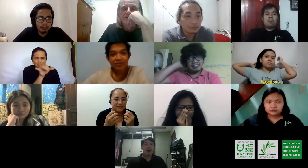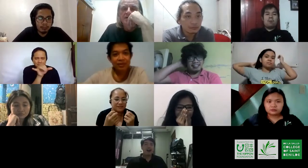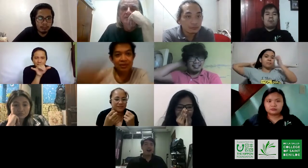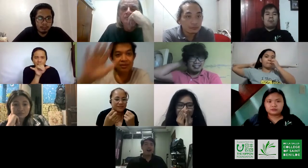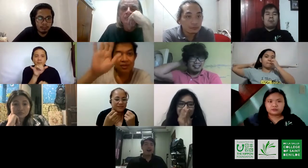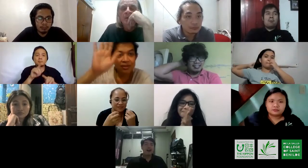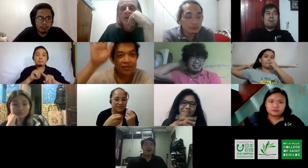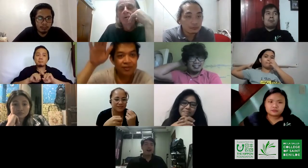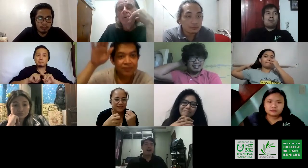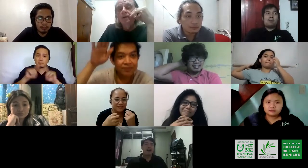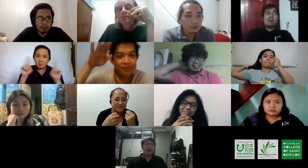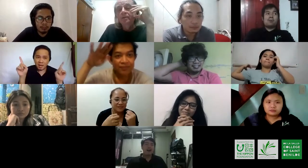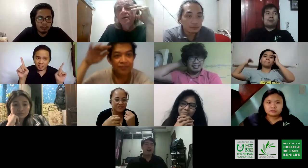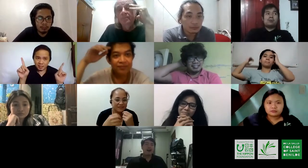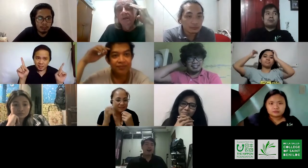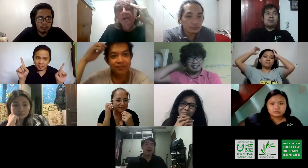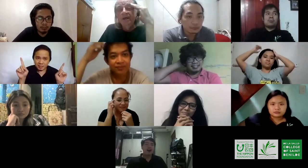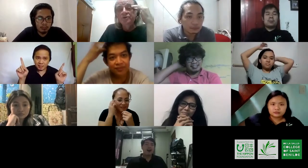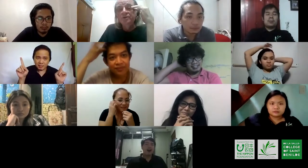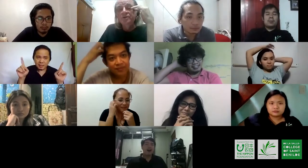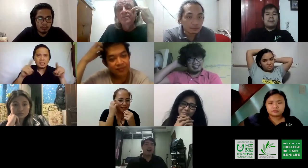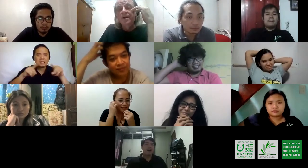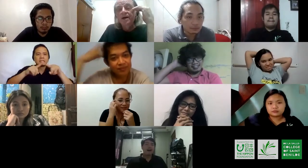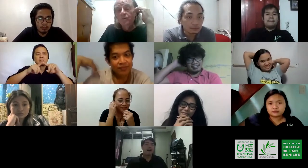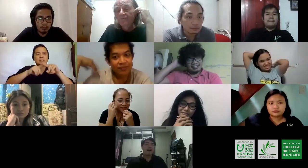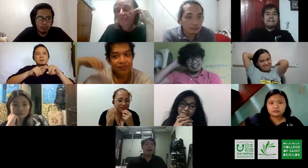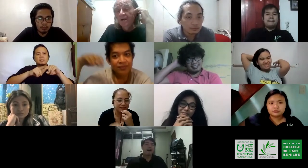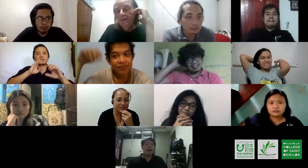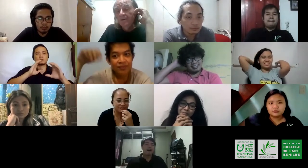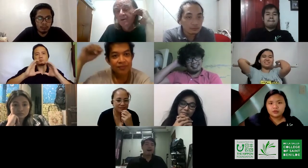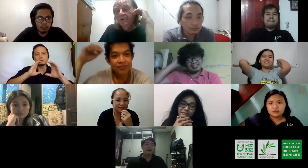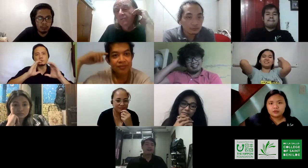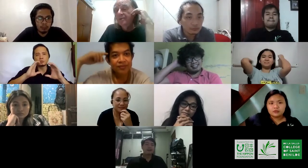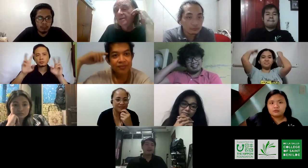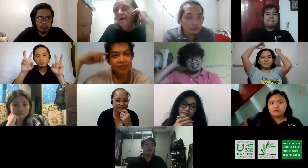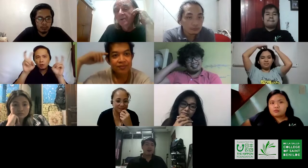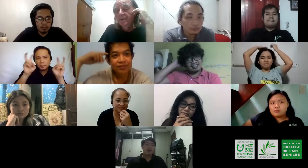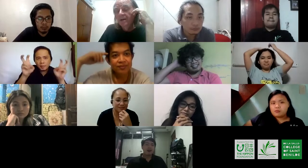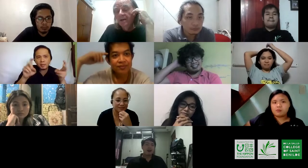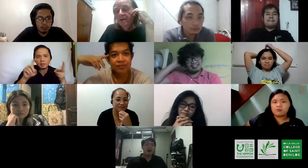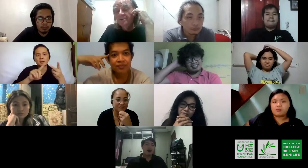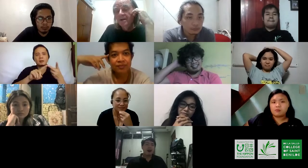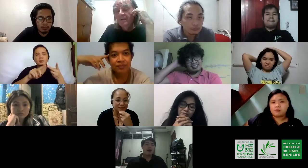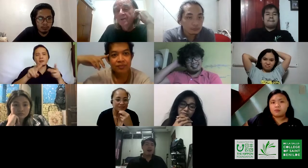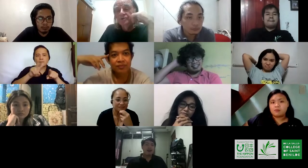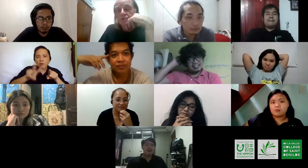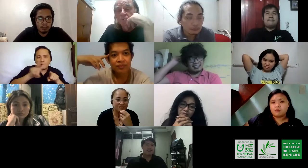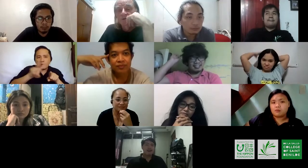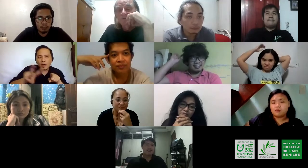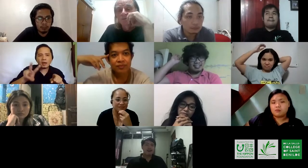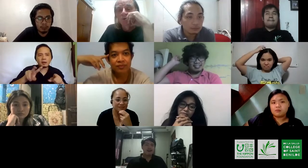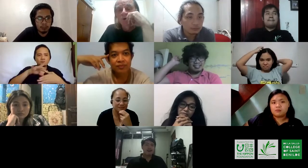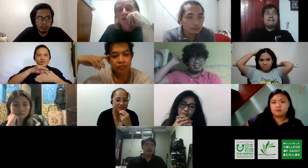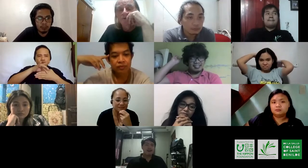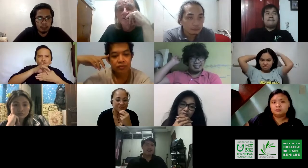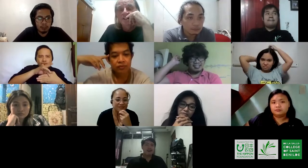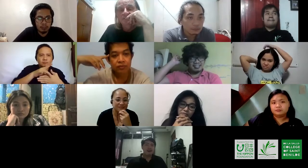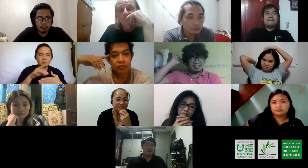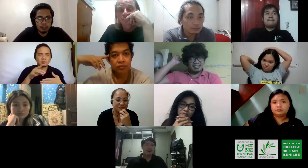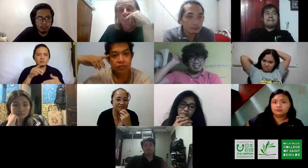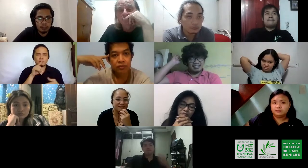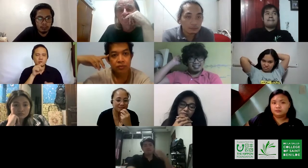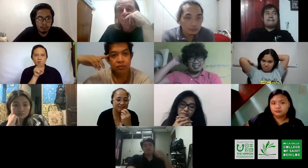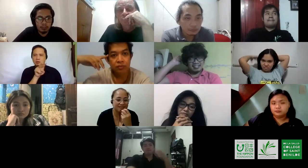depends on what the communication is about, what vocabulary, what the topic, as to how much you will